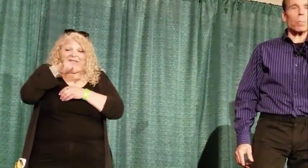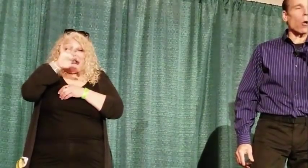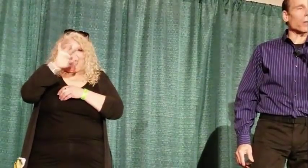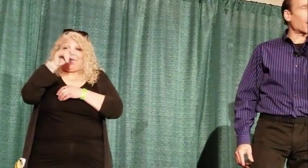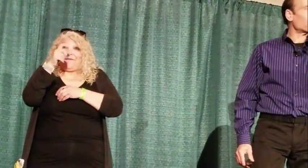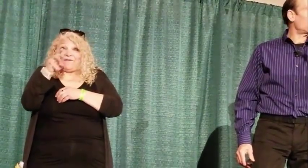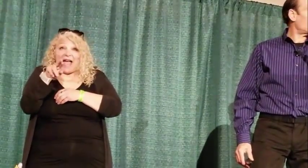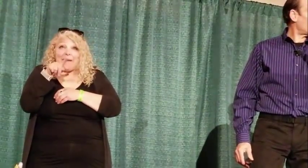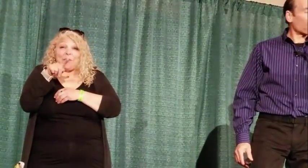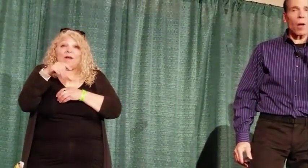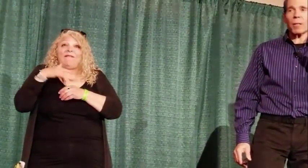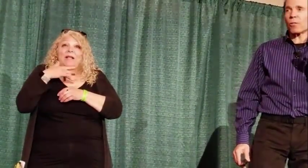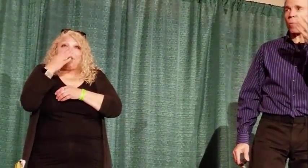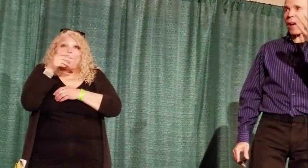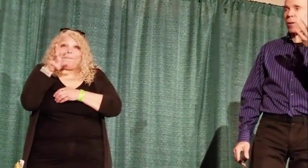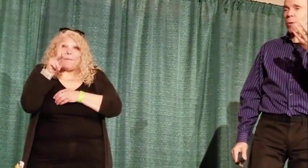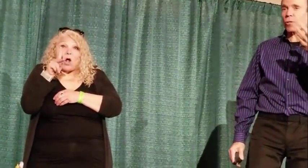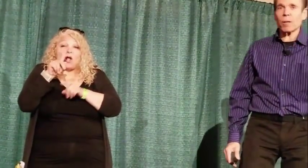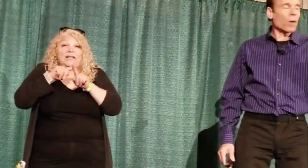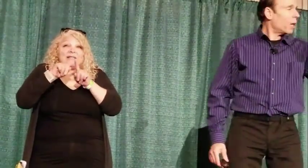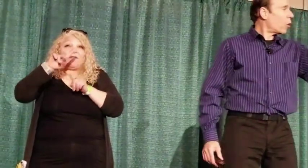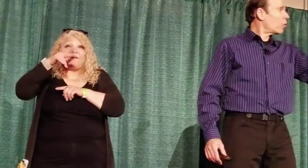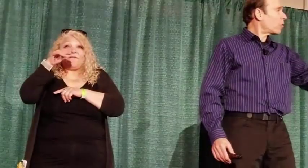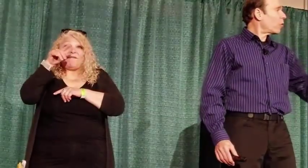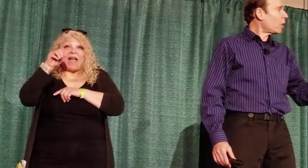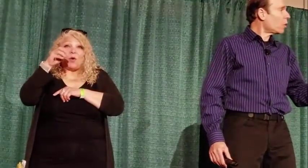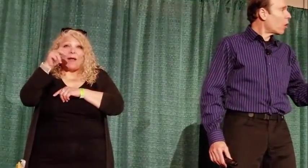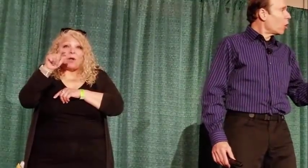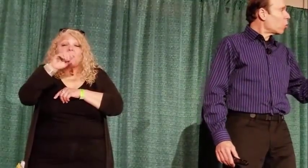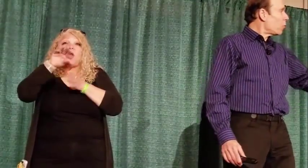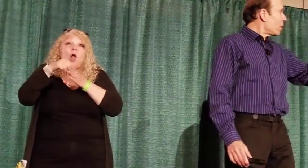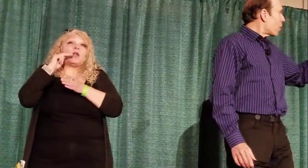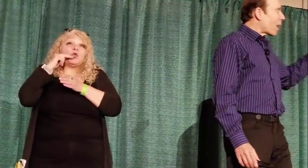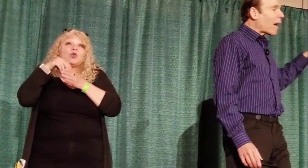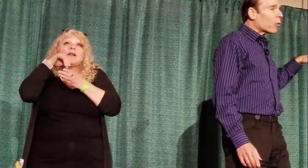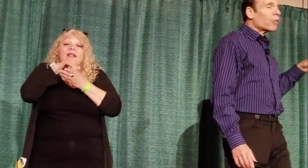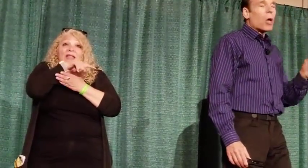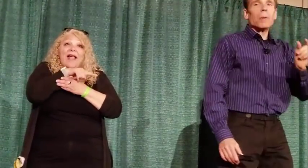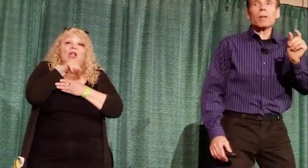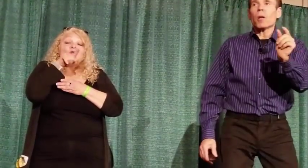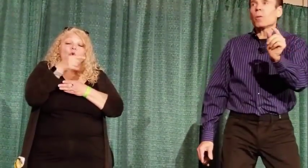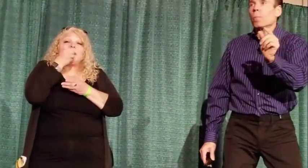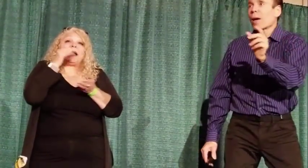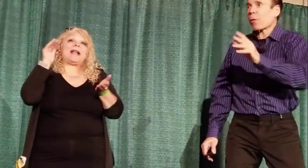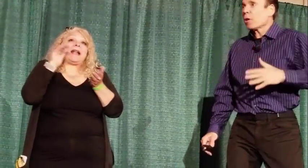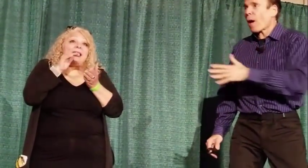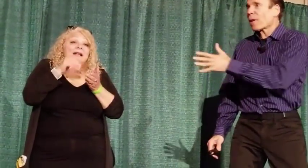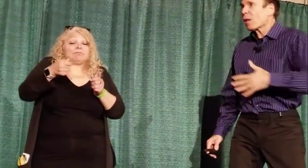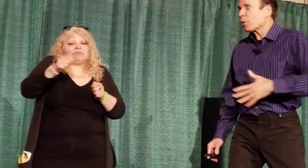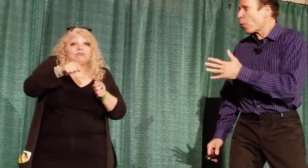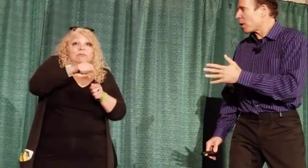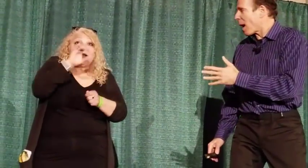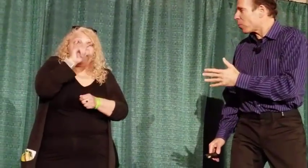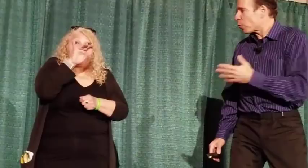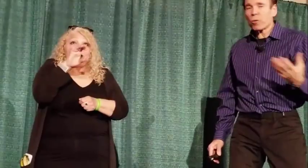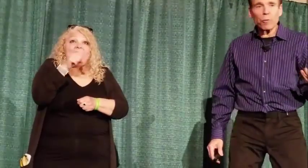stanols, the bulk, the anthocyanins, and the phytochemicals in those nuts and seeds, you would have eaten less calories, but By 35